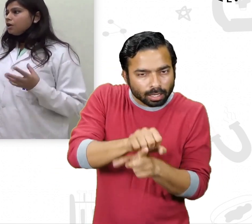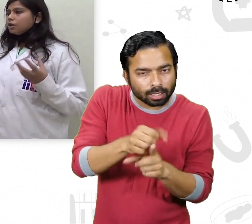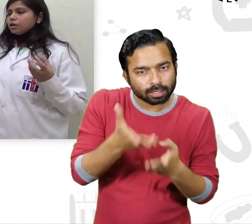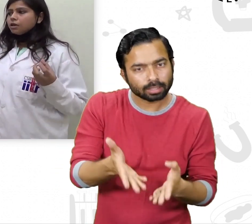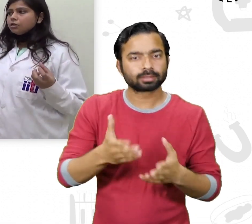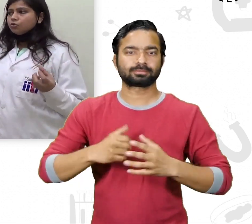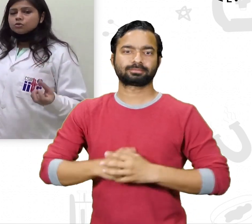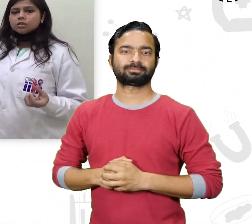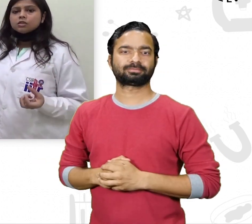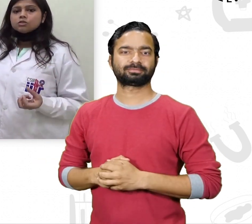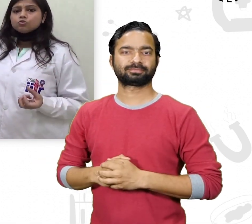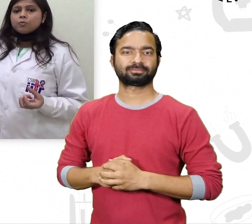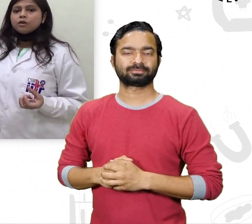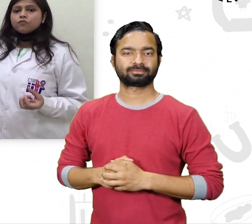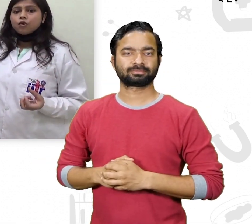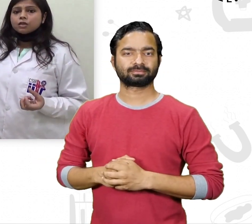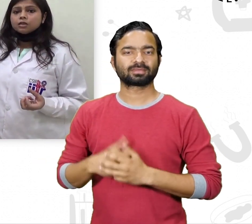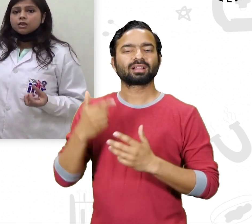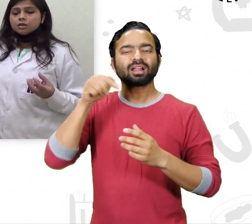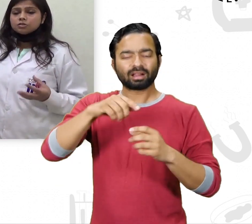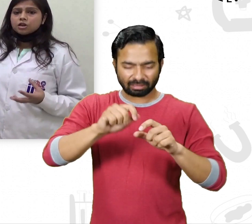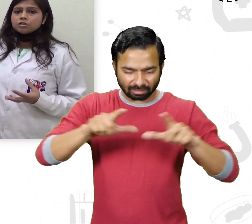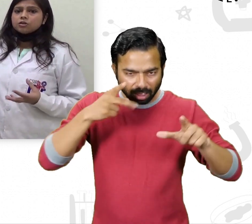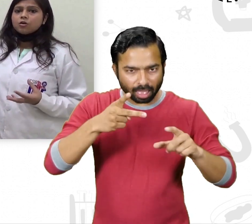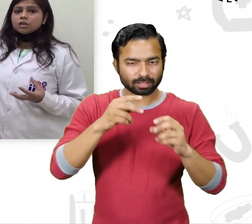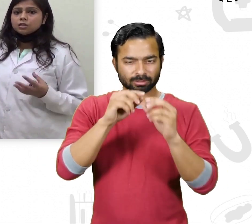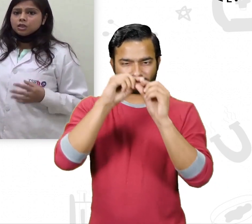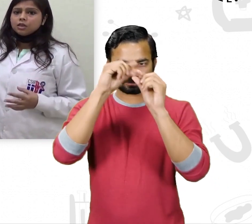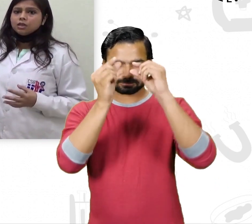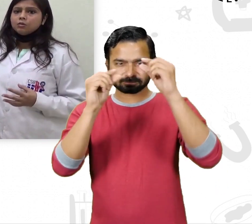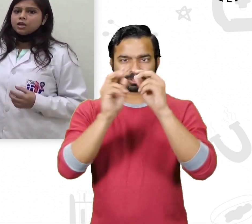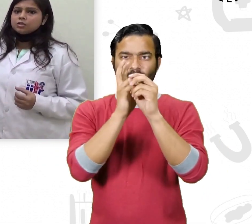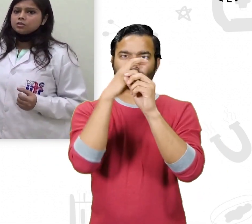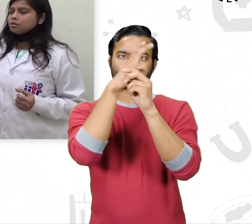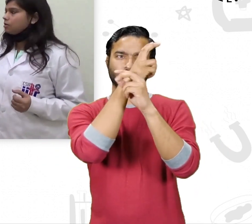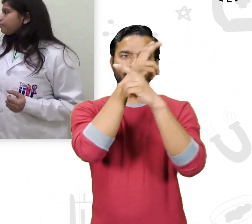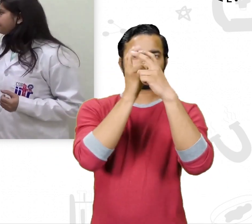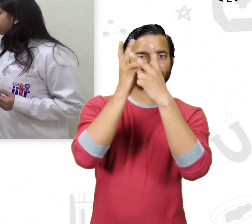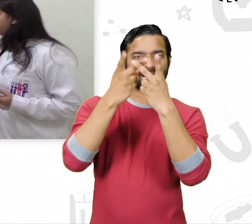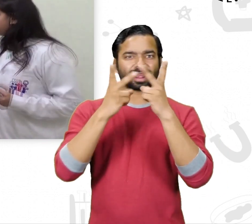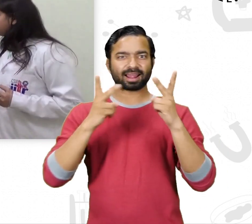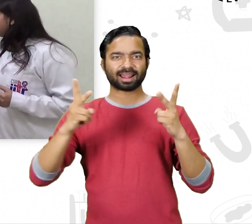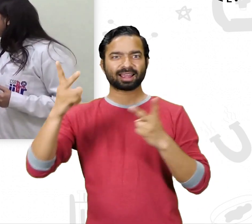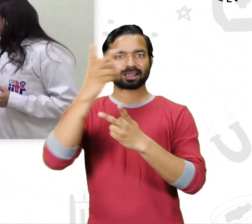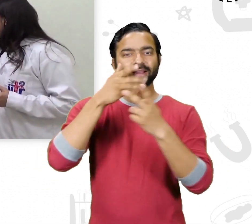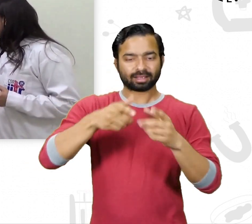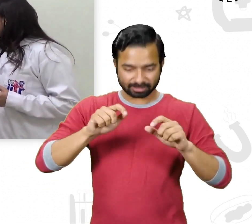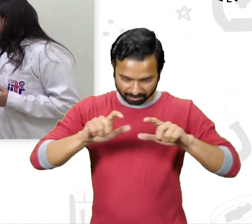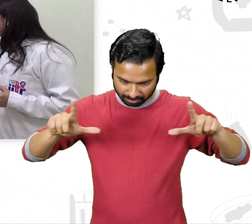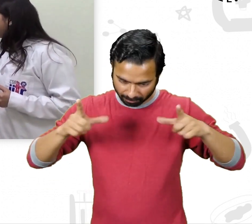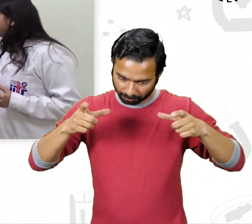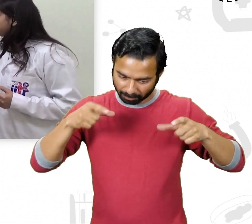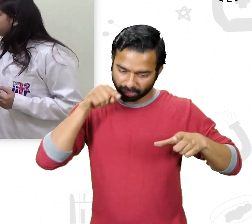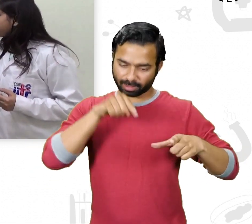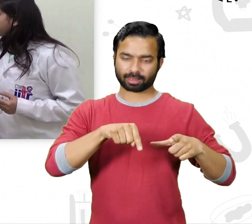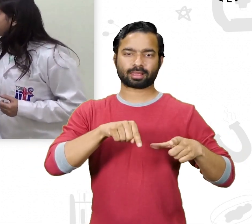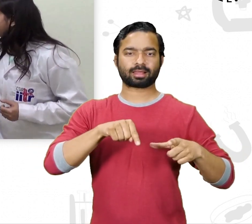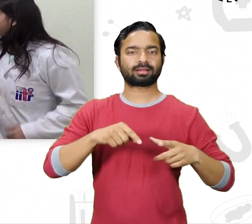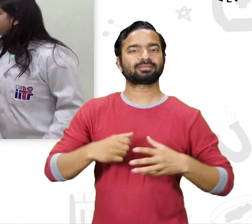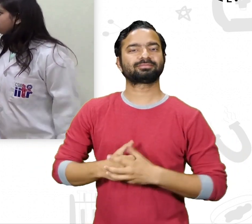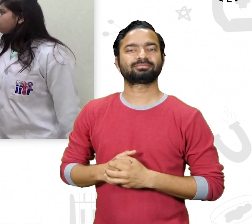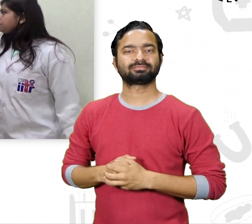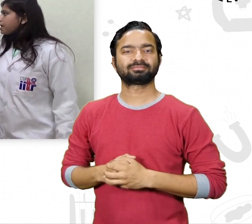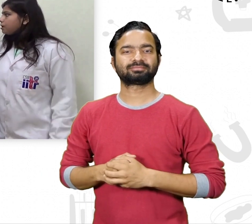we use this instrument for the reconstruction of the 3D images. Some images which are captured by